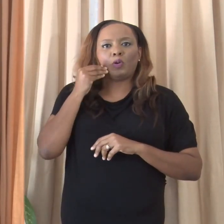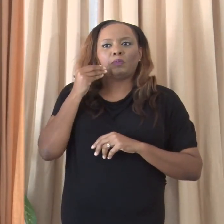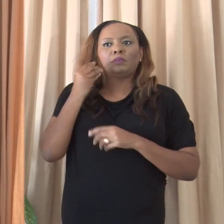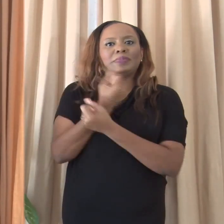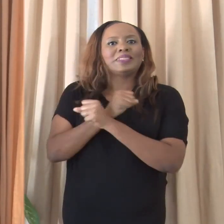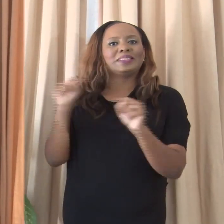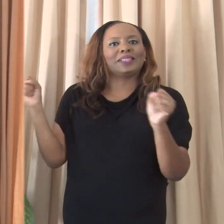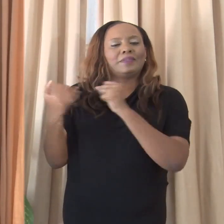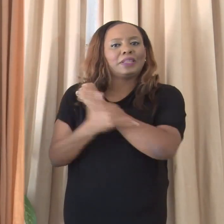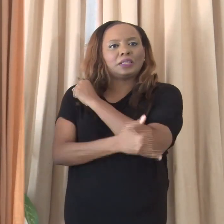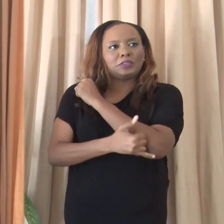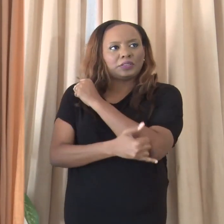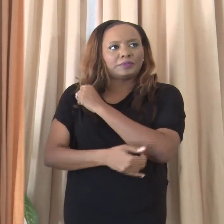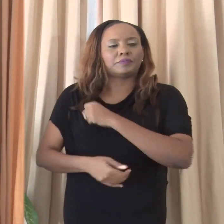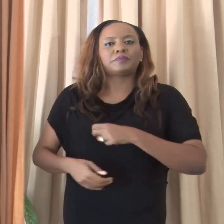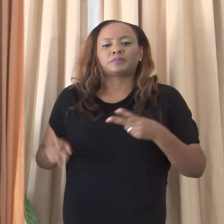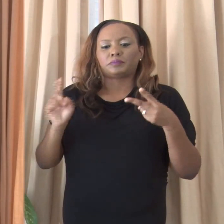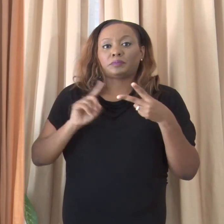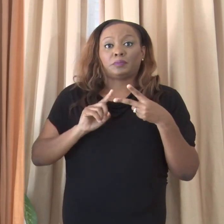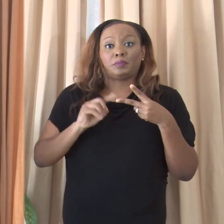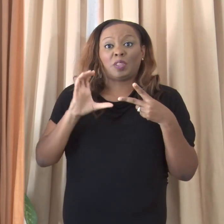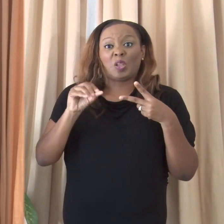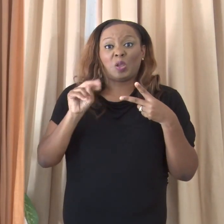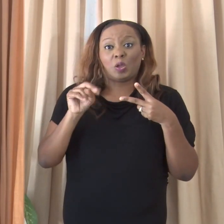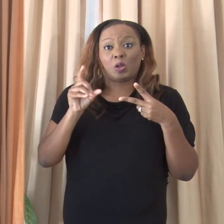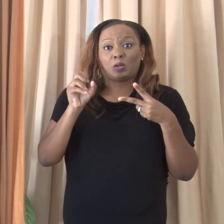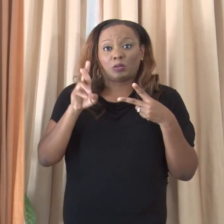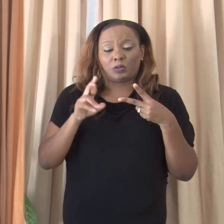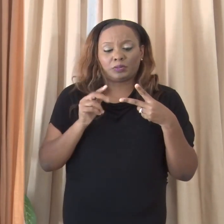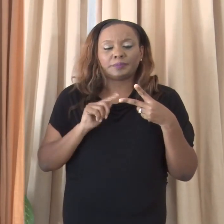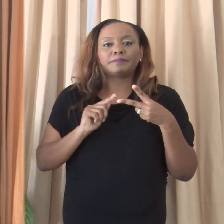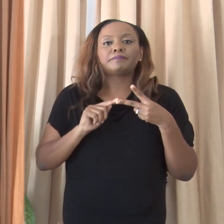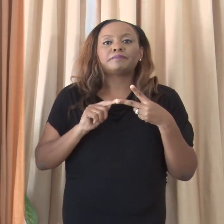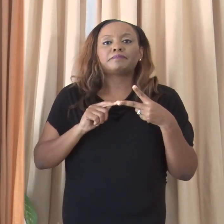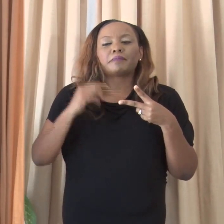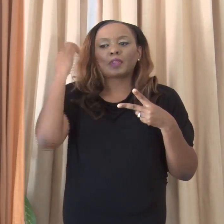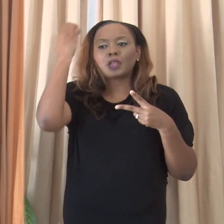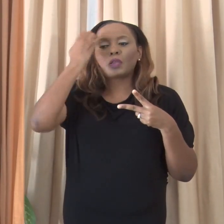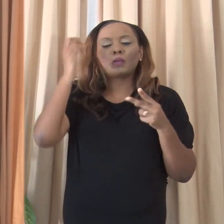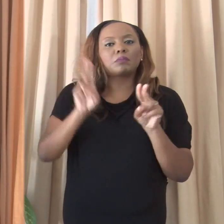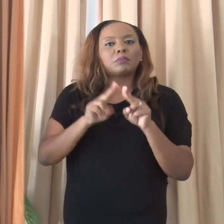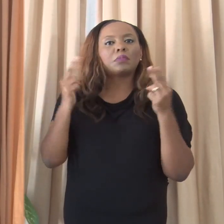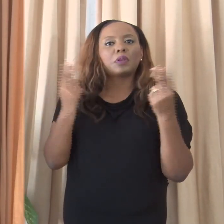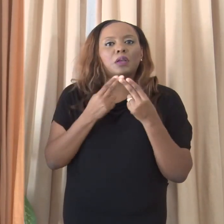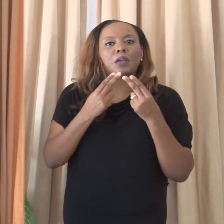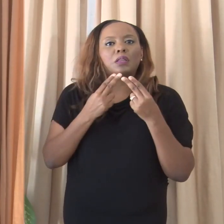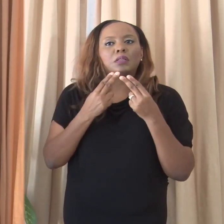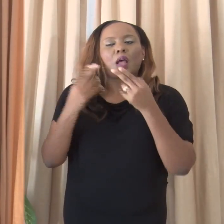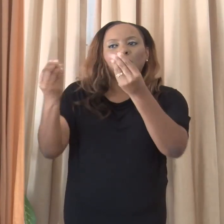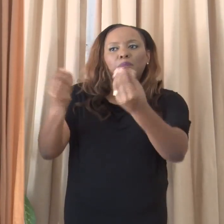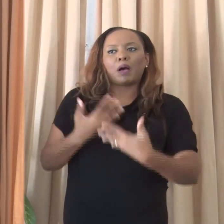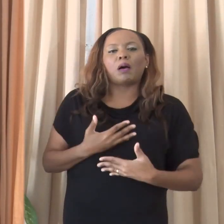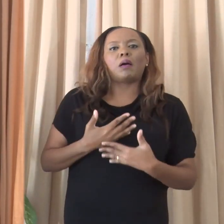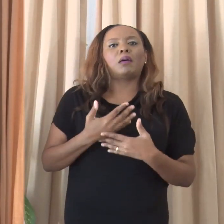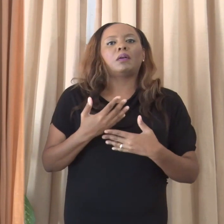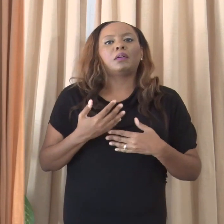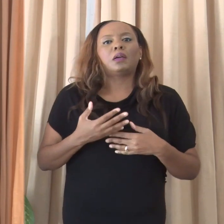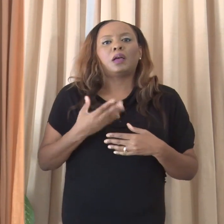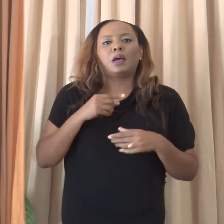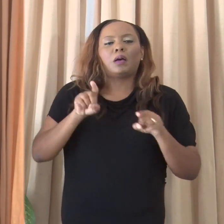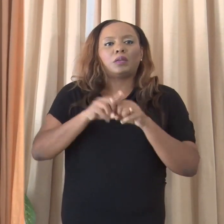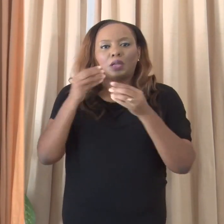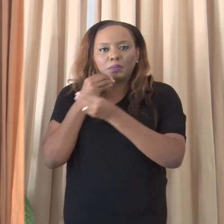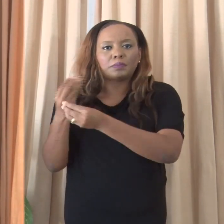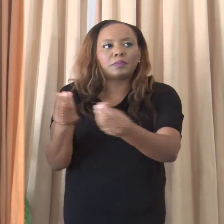In the case of Condor, given the European Union's travel advisory and given our situation in Barbados, we will